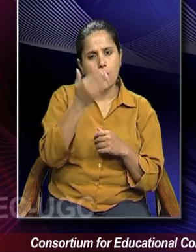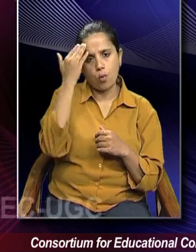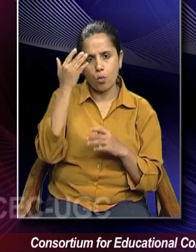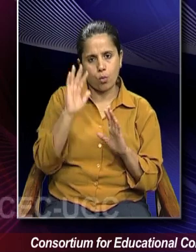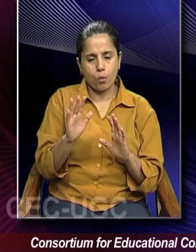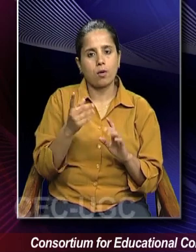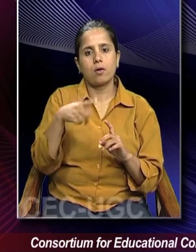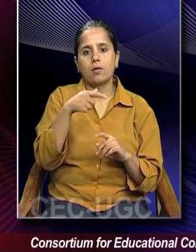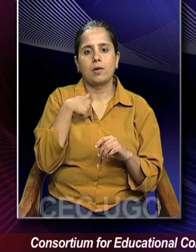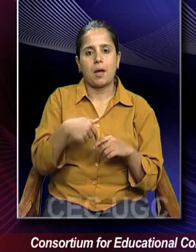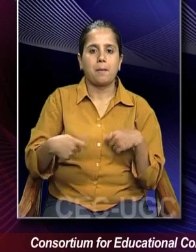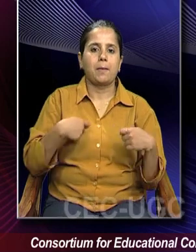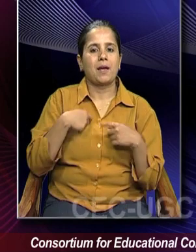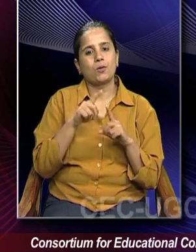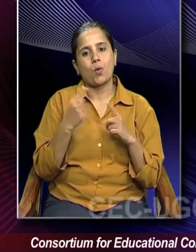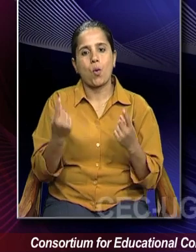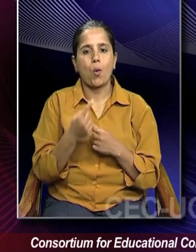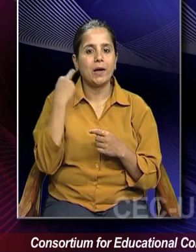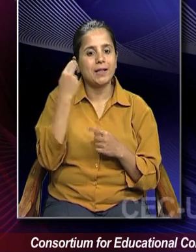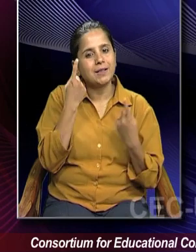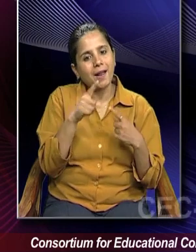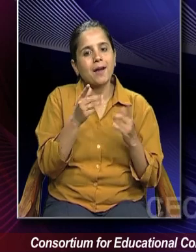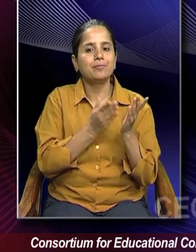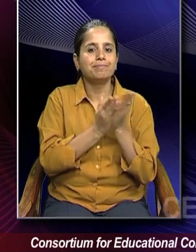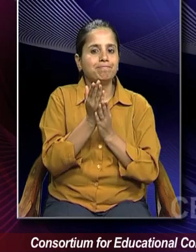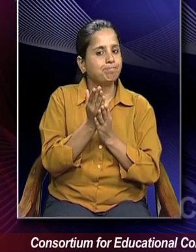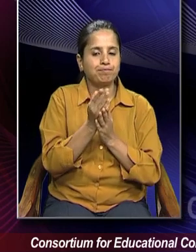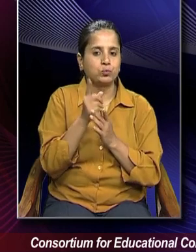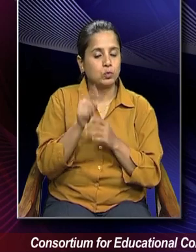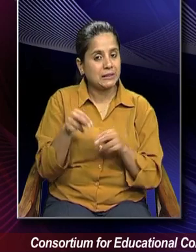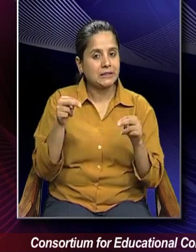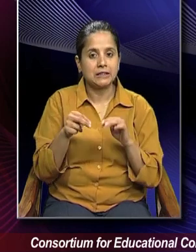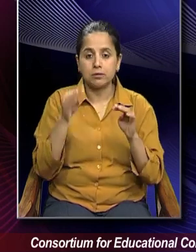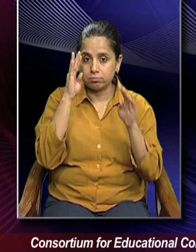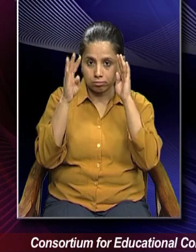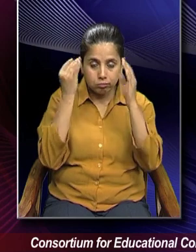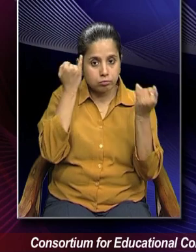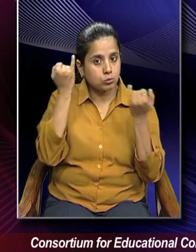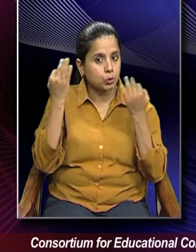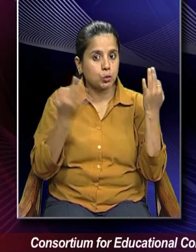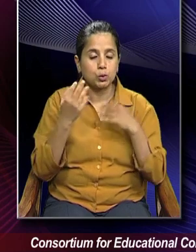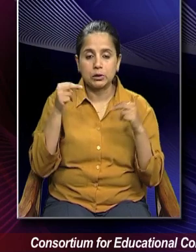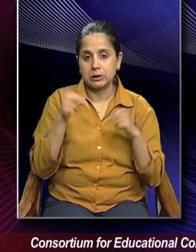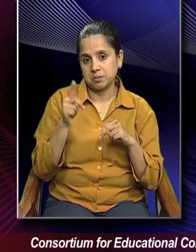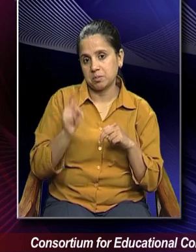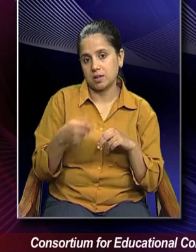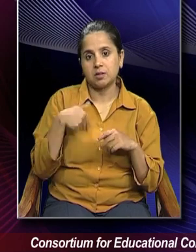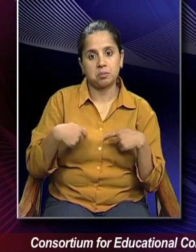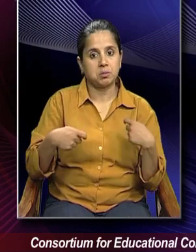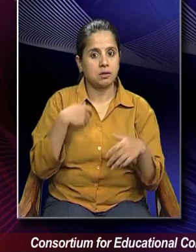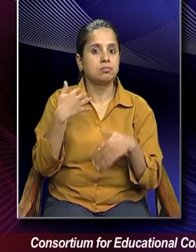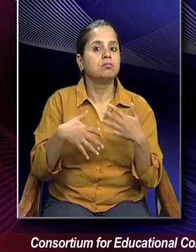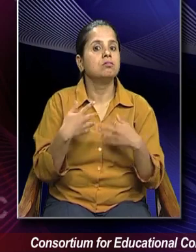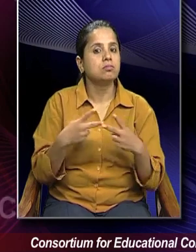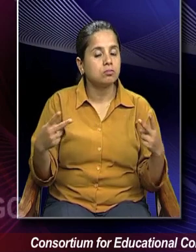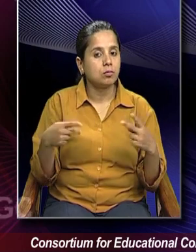cannot do our business with only rationality as on date. We do require requisite amount of creativity into all